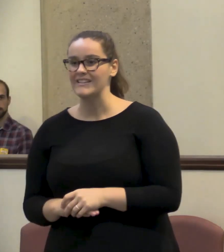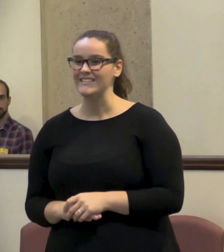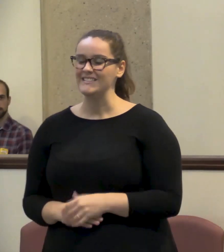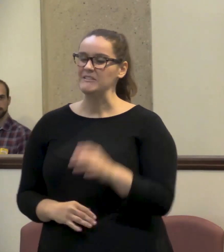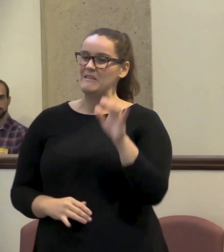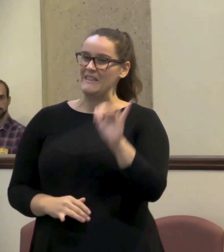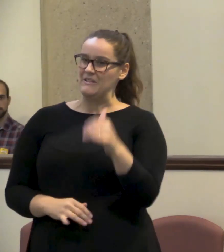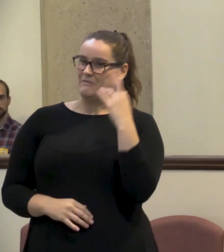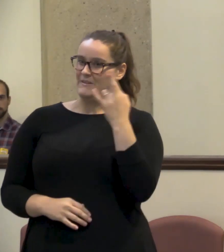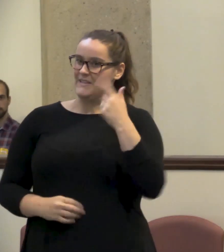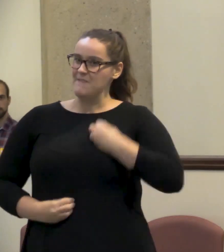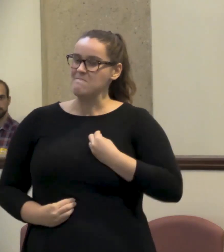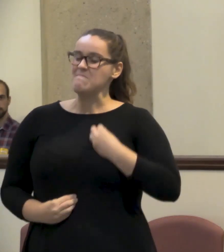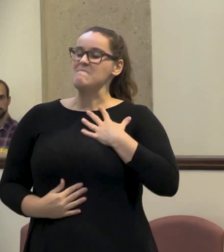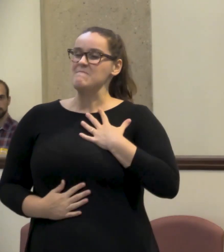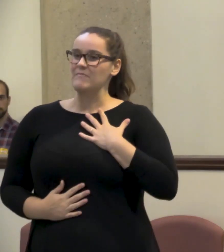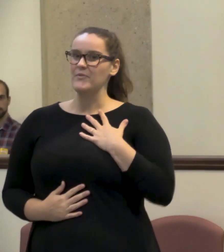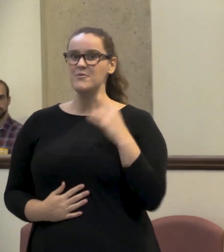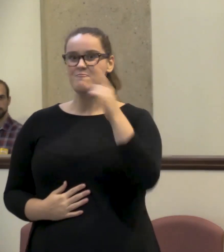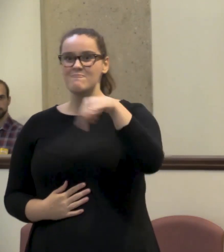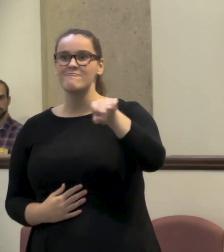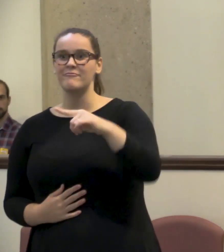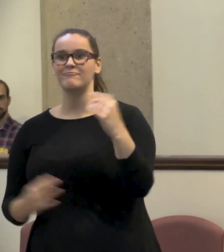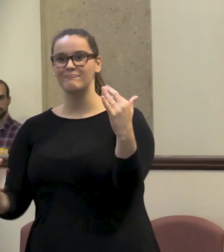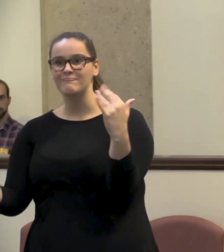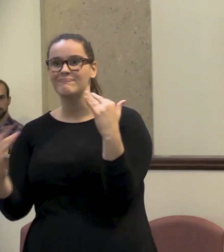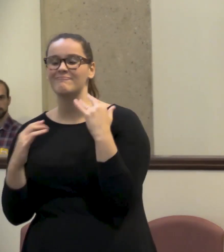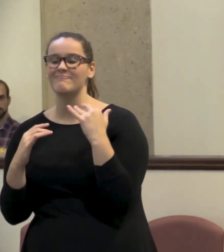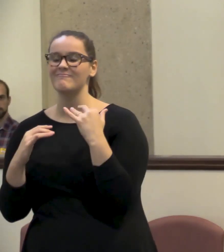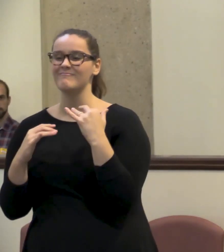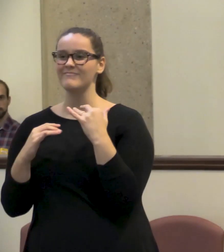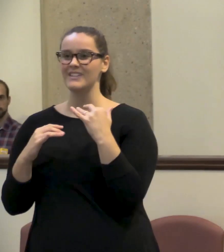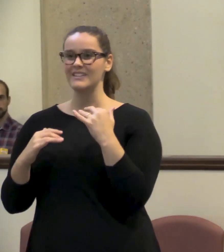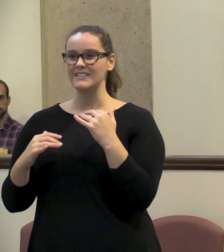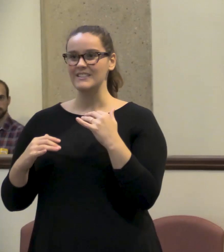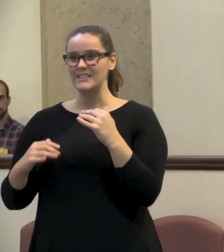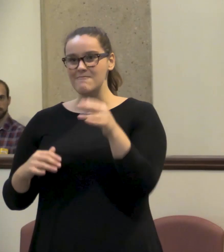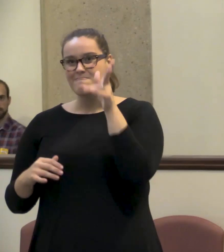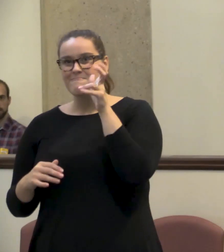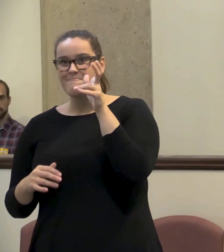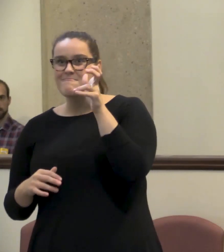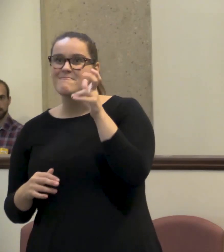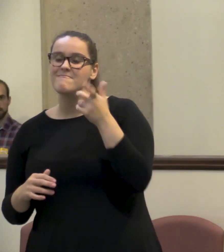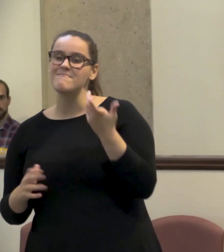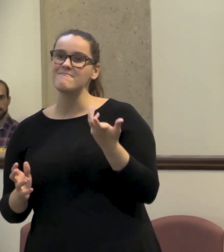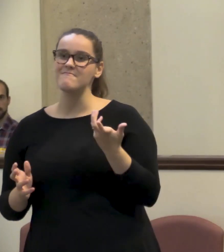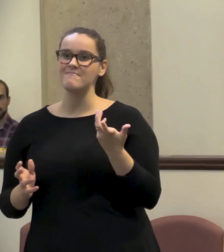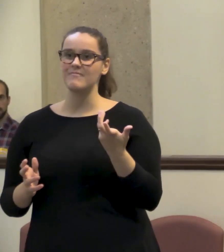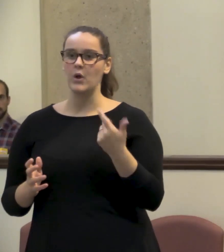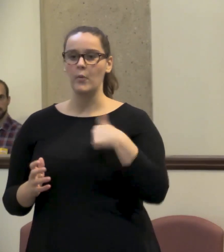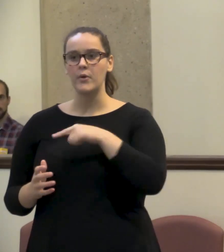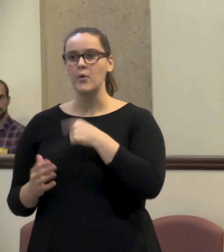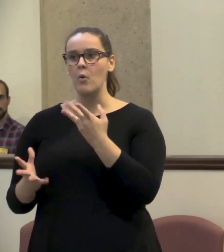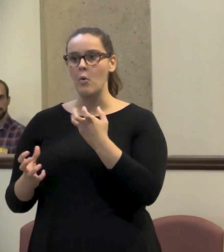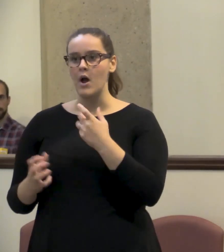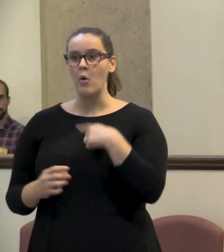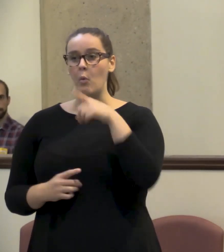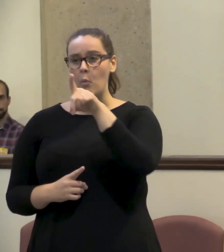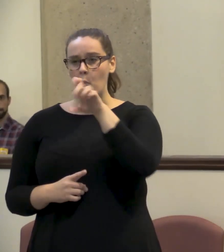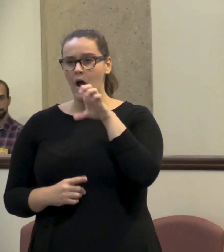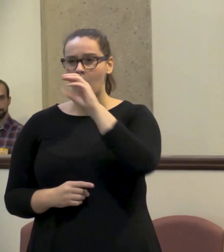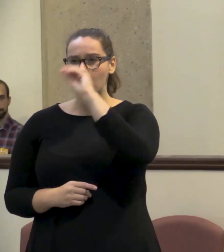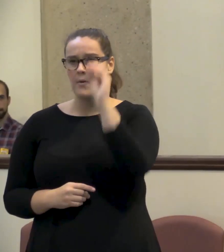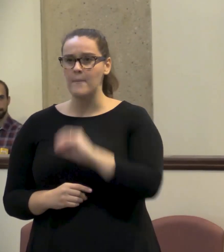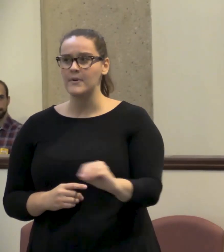delighted that you guys have come here to do this. We want to get to 100%